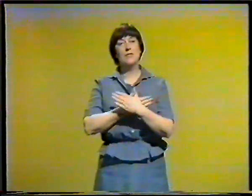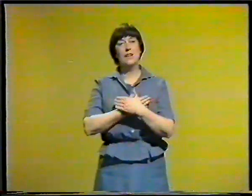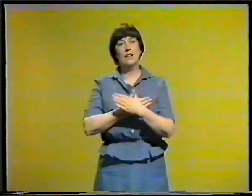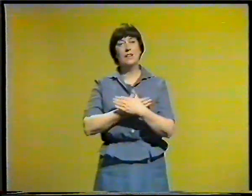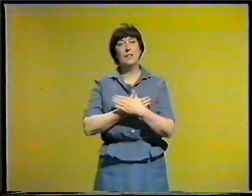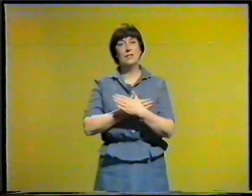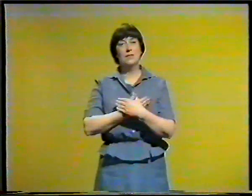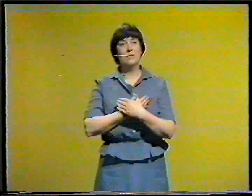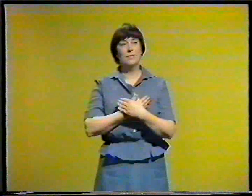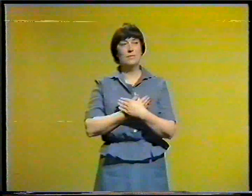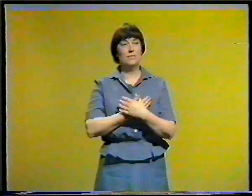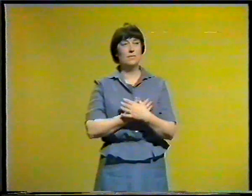Butterfly.